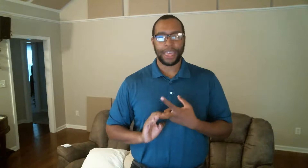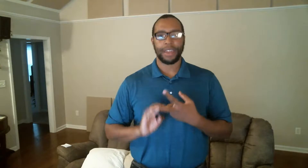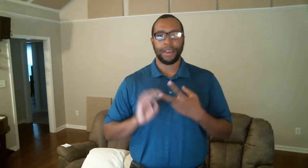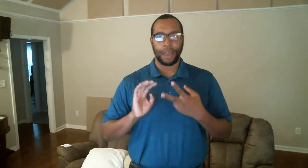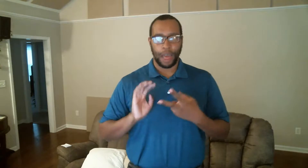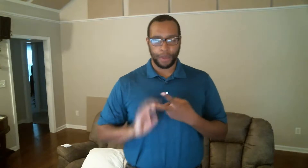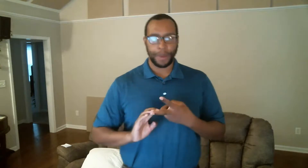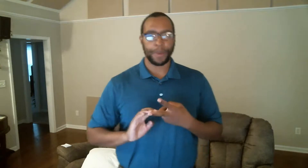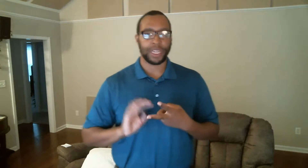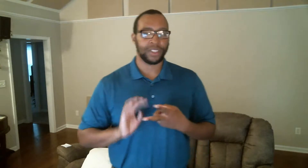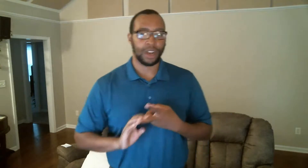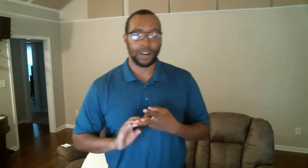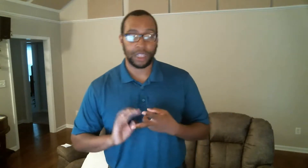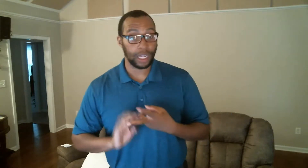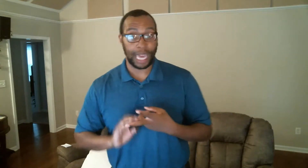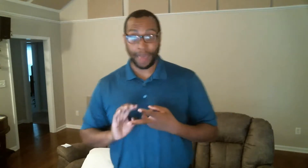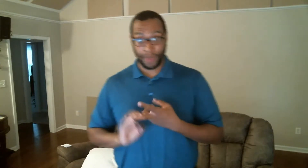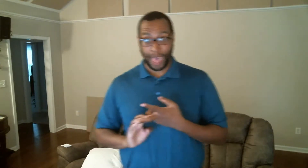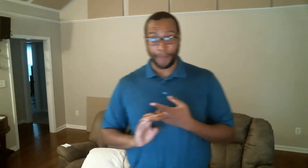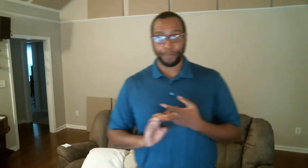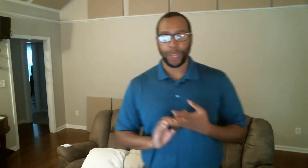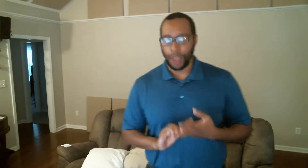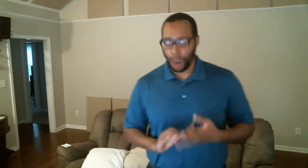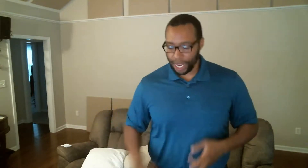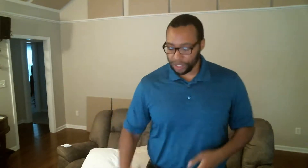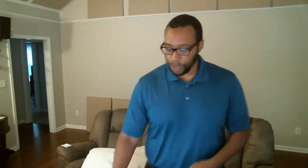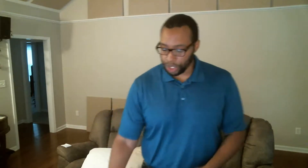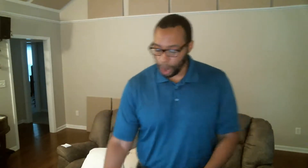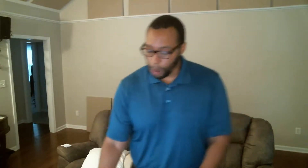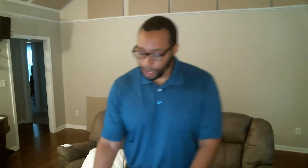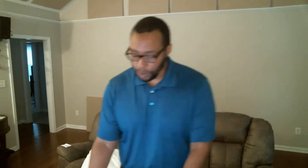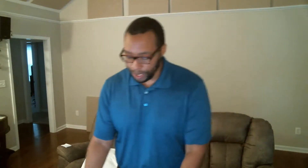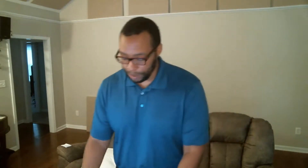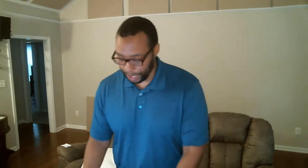then other people can turn and look at that. All right. So what your homework is going to be